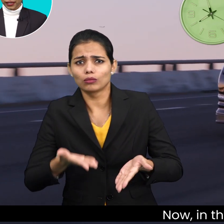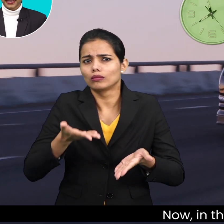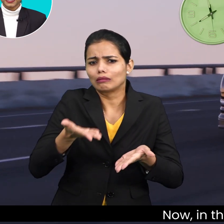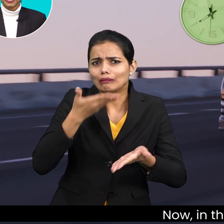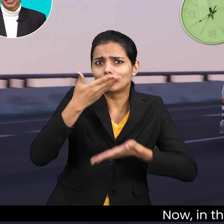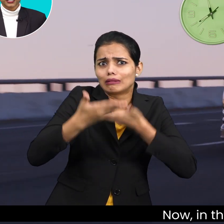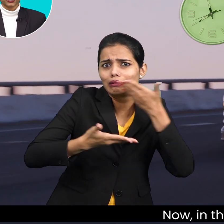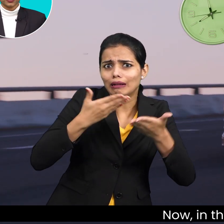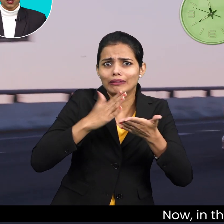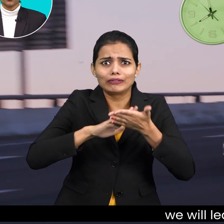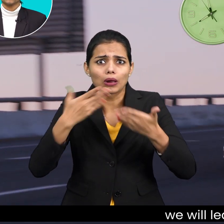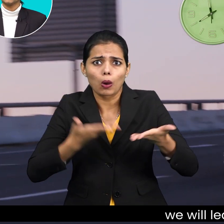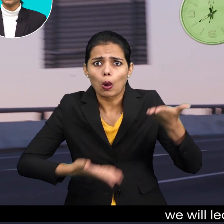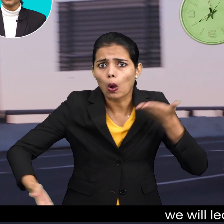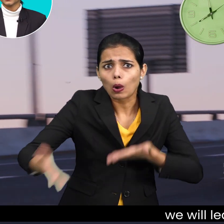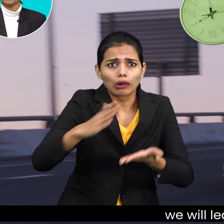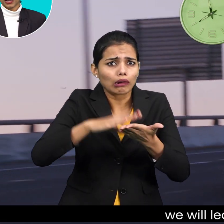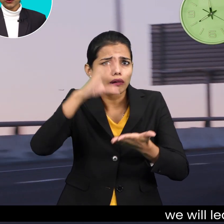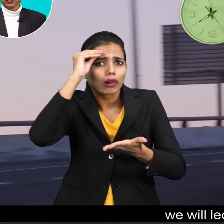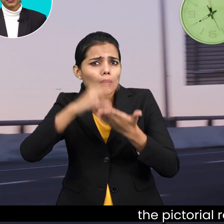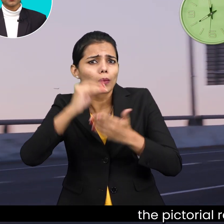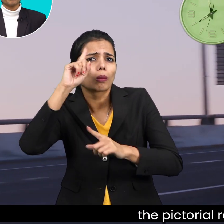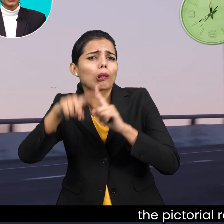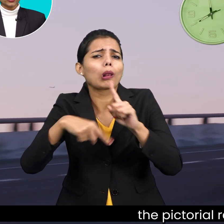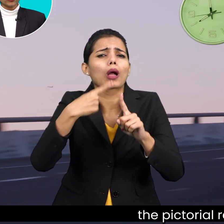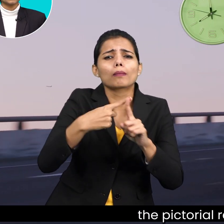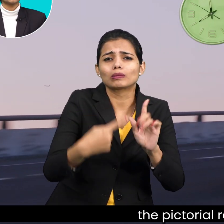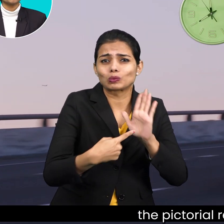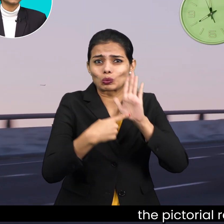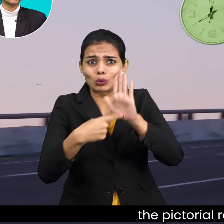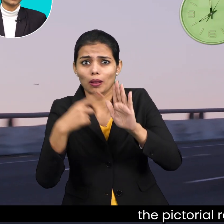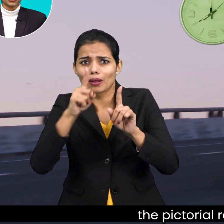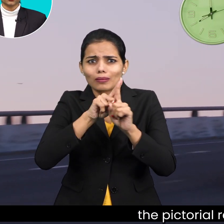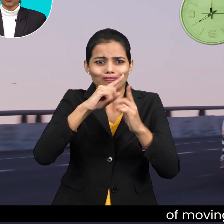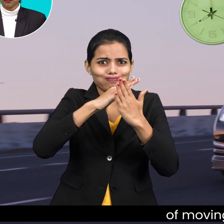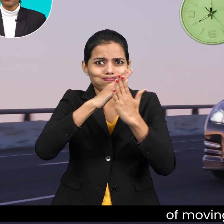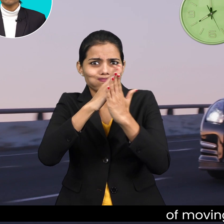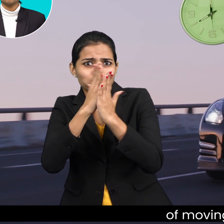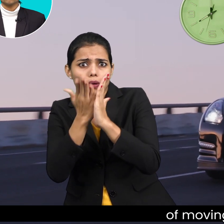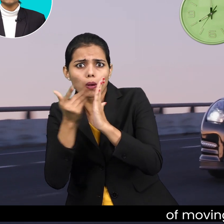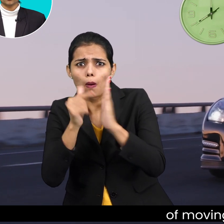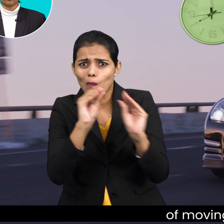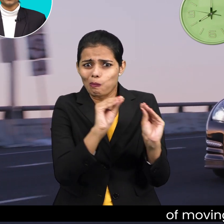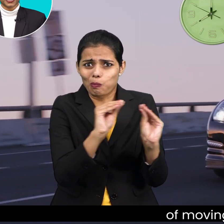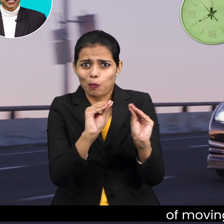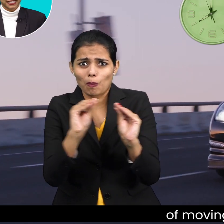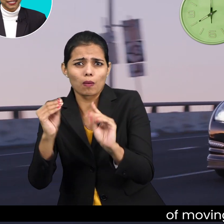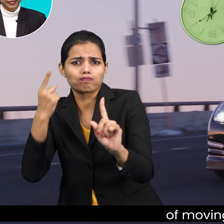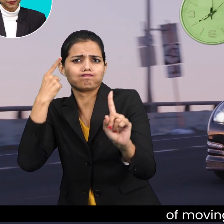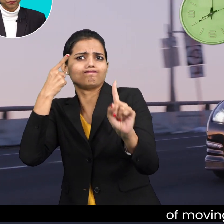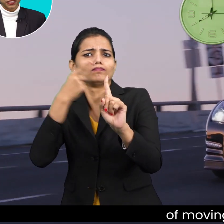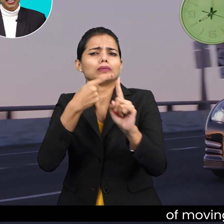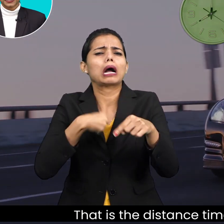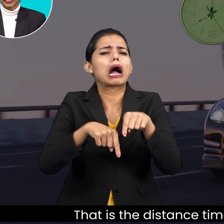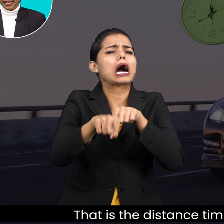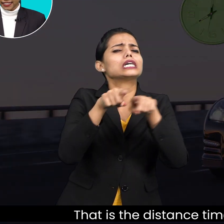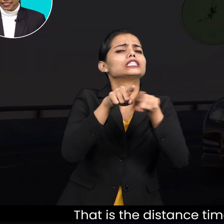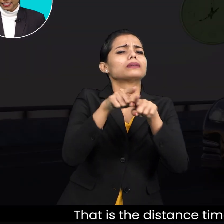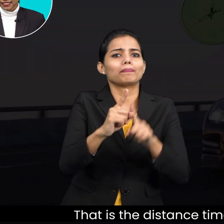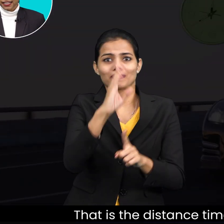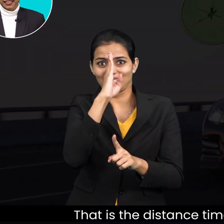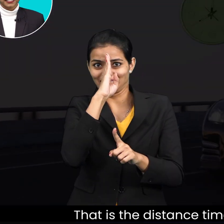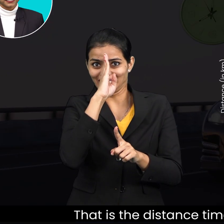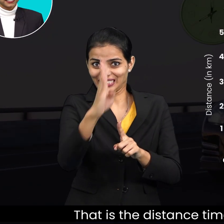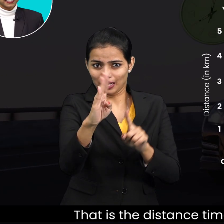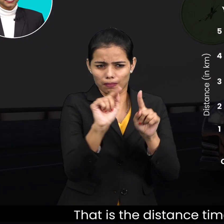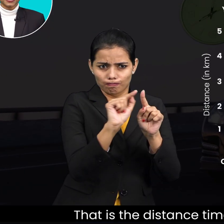Now, in this session, we will learn about the pictorial representation of moving objects, that